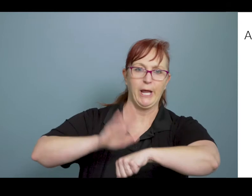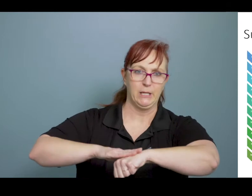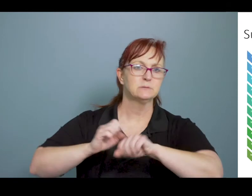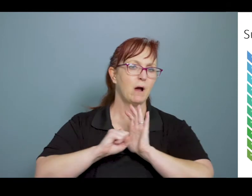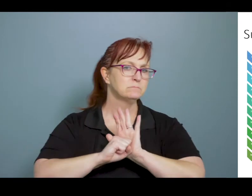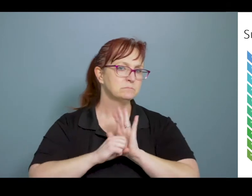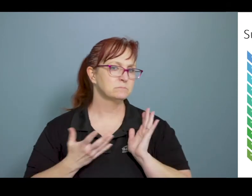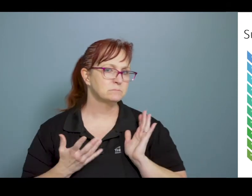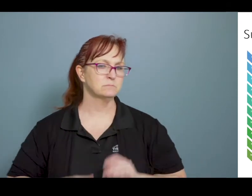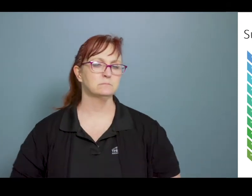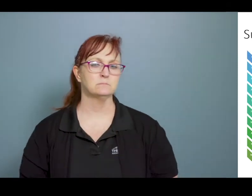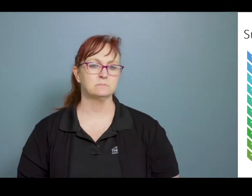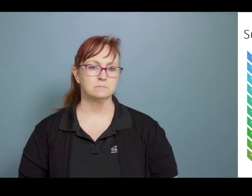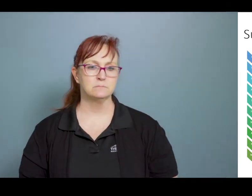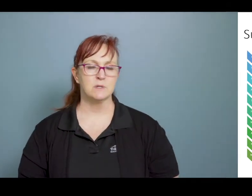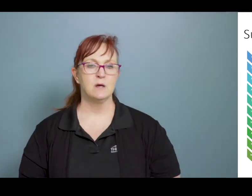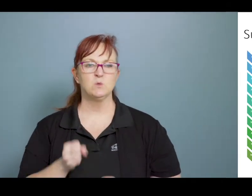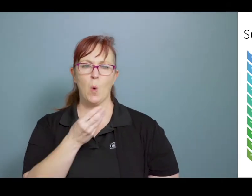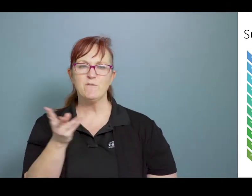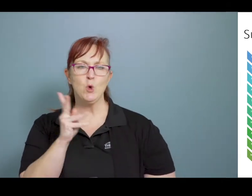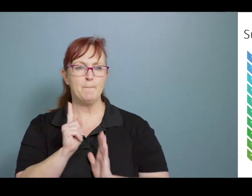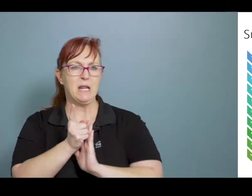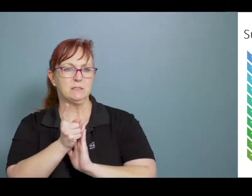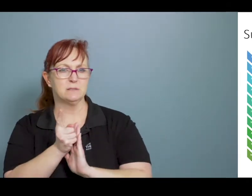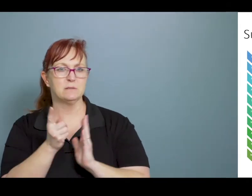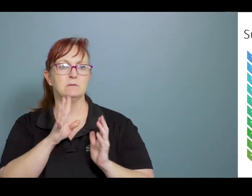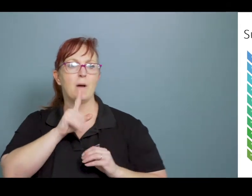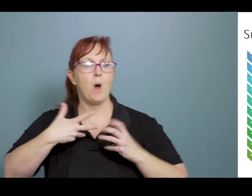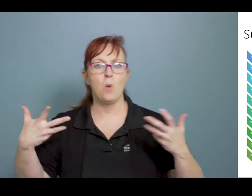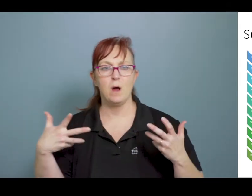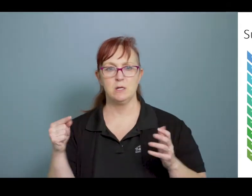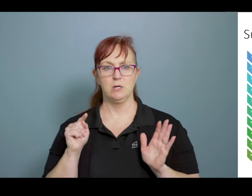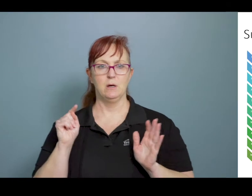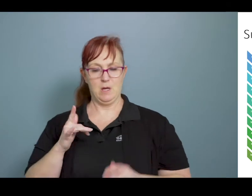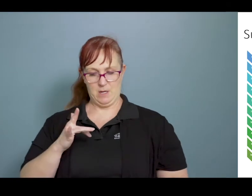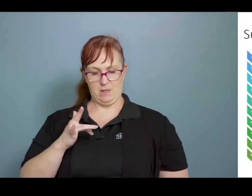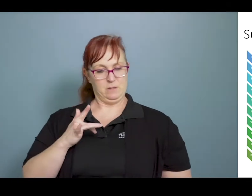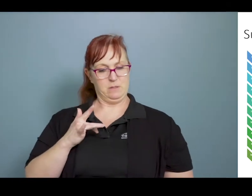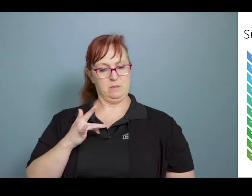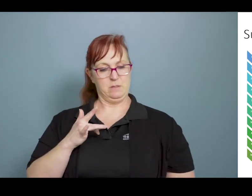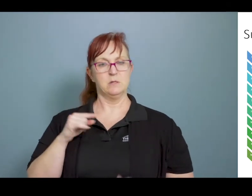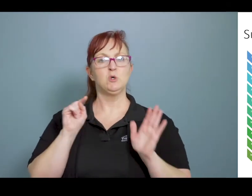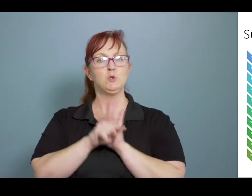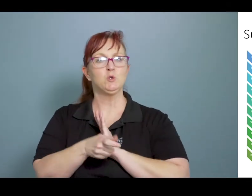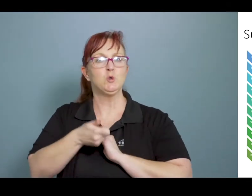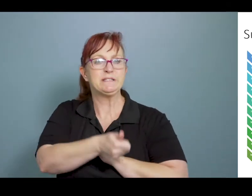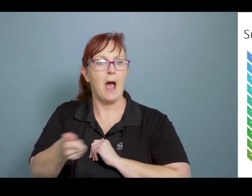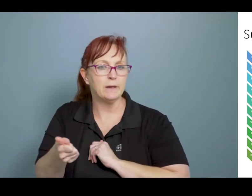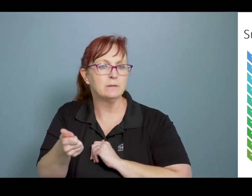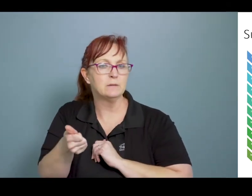So I wanted to spend a couple minutes talking about suicidality for a couple reasons.